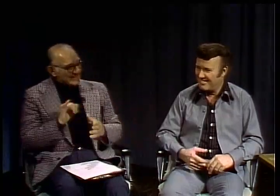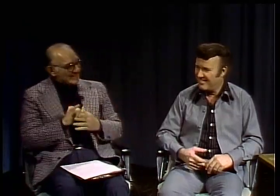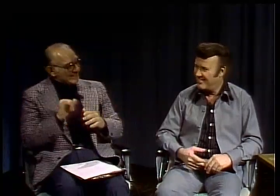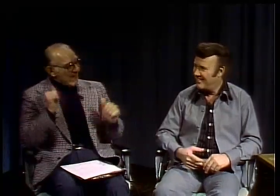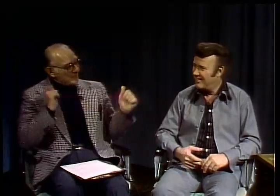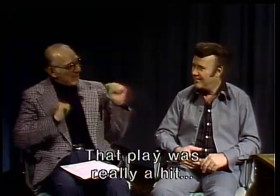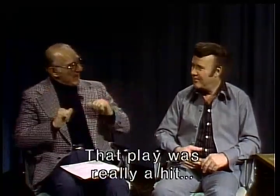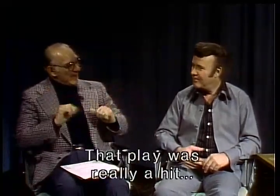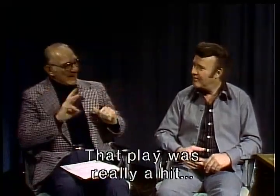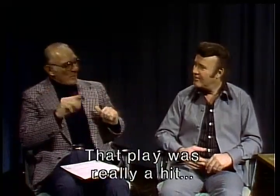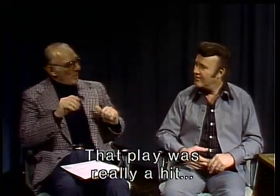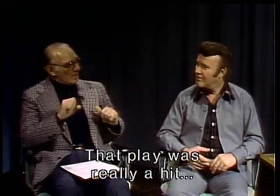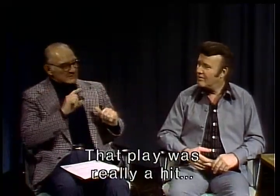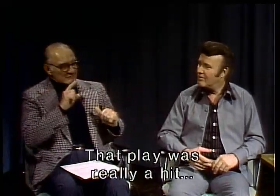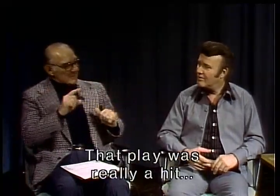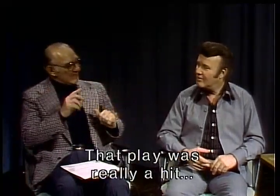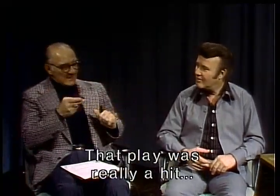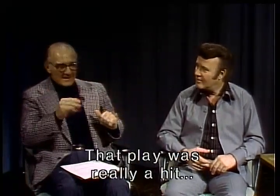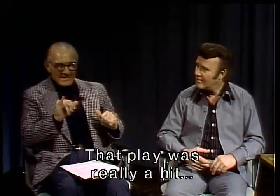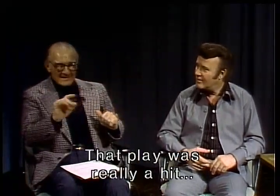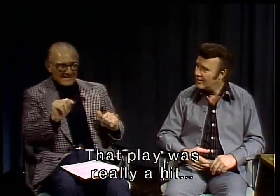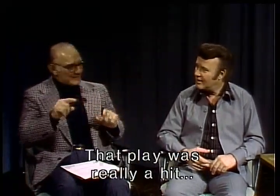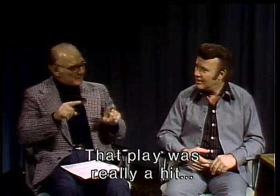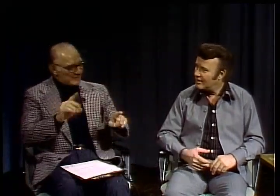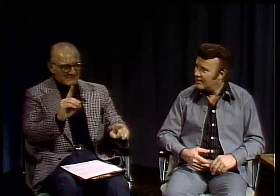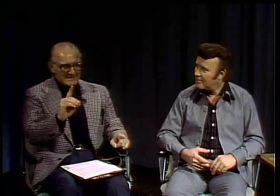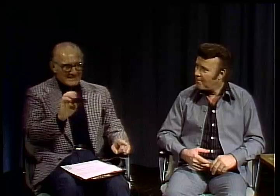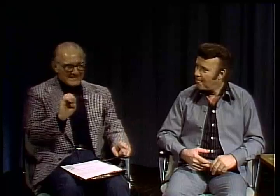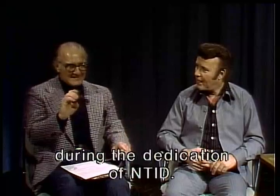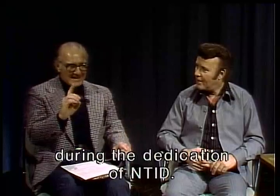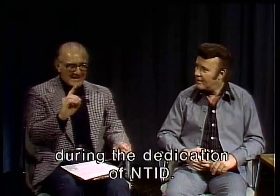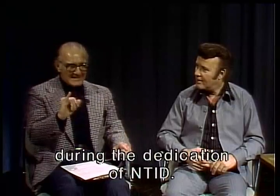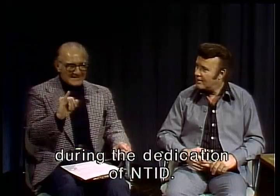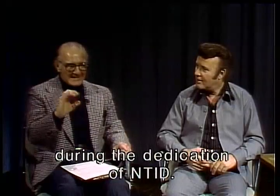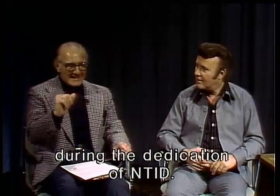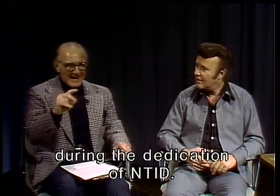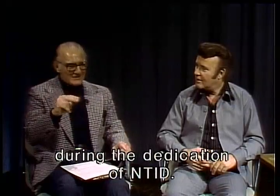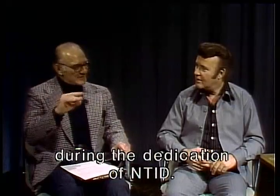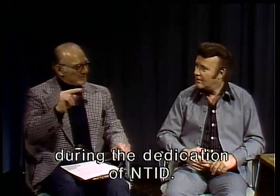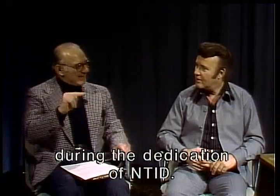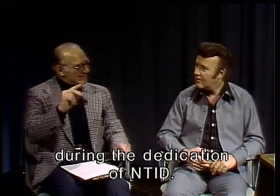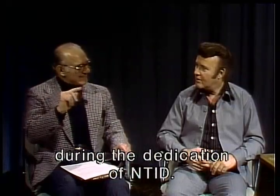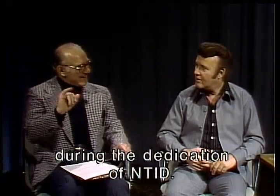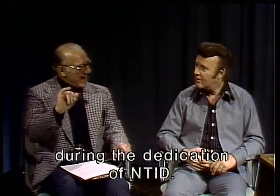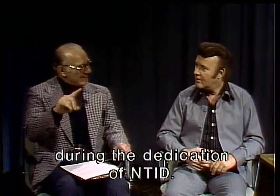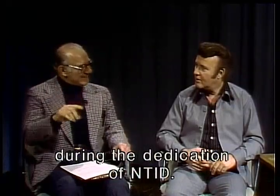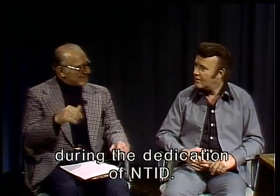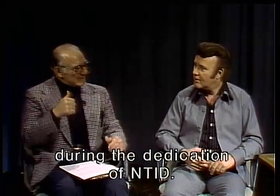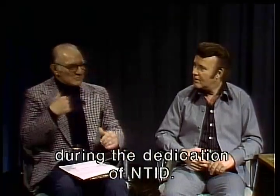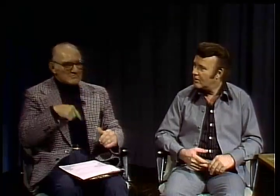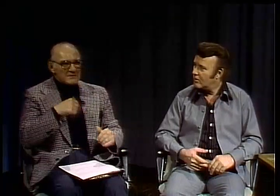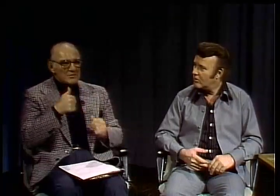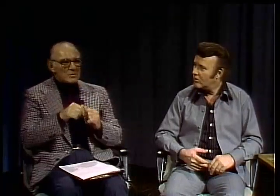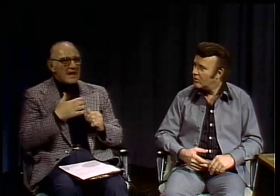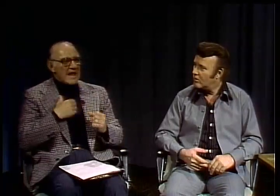The play was really a hit during the dedication of NTID. Remember, we had